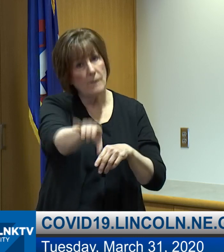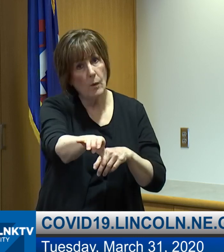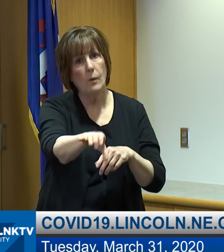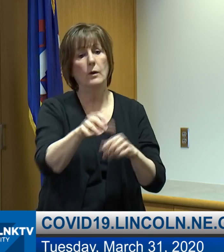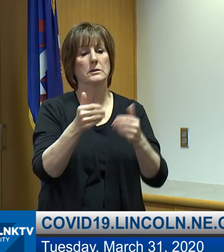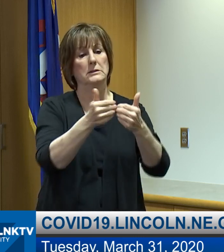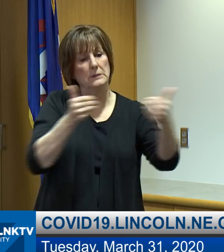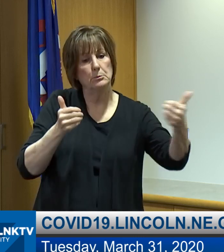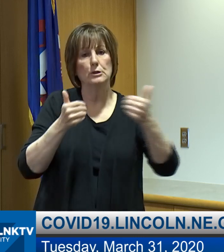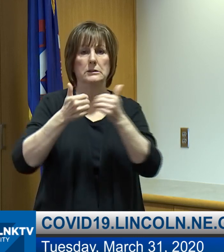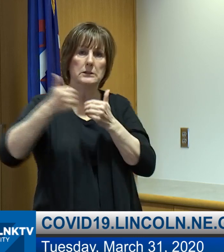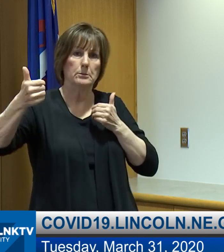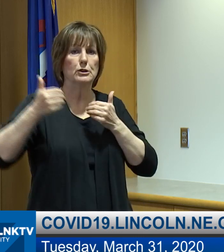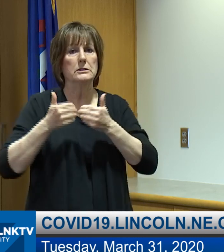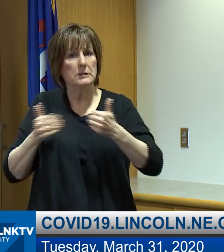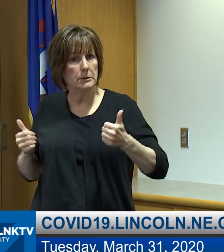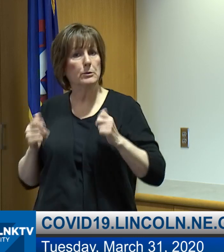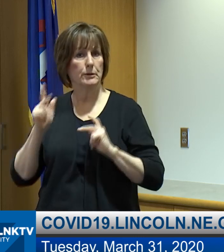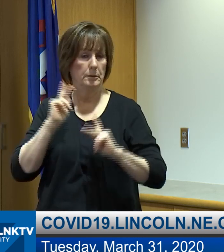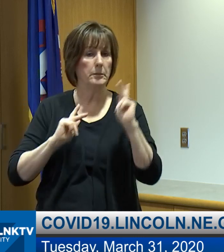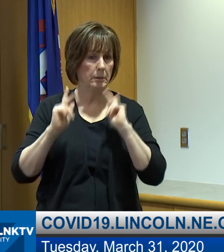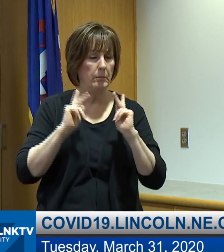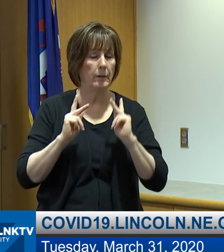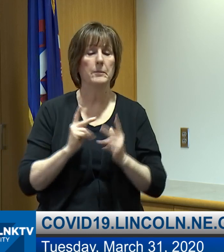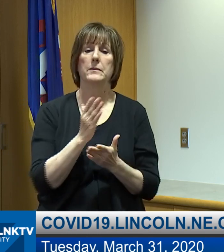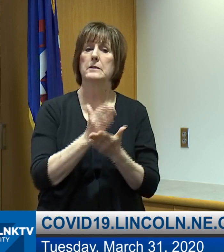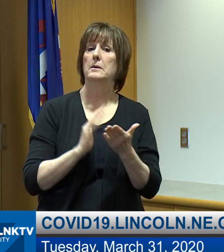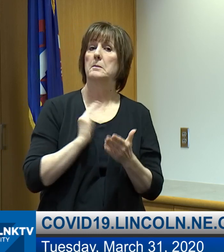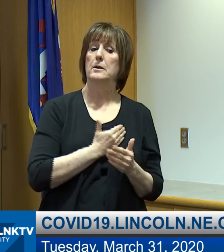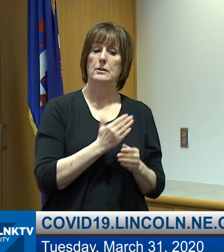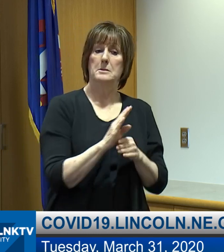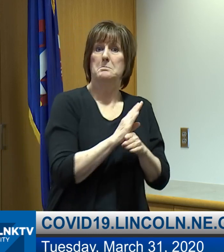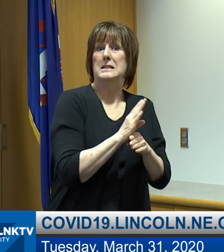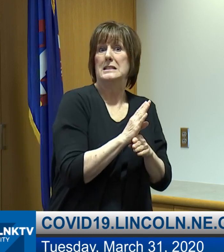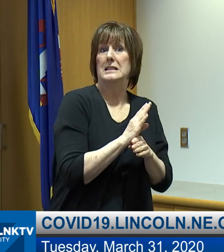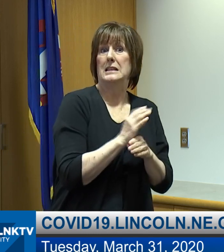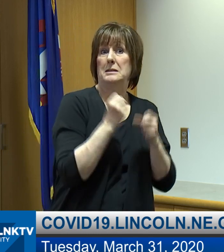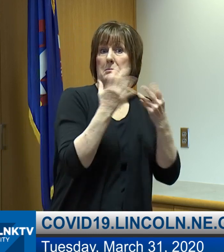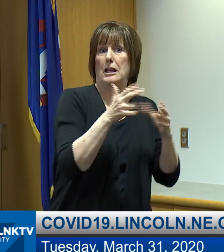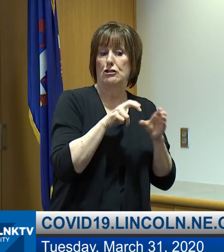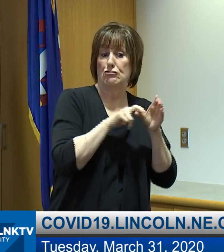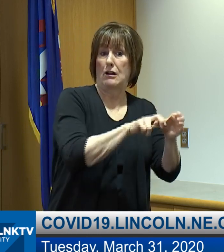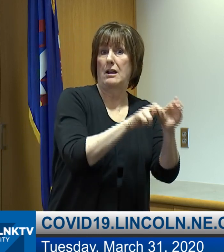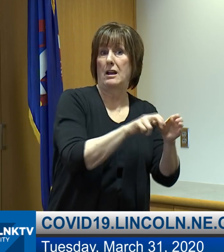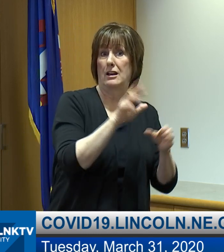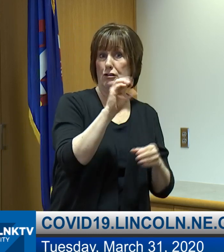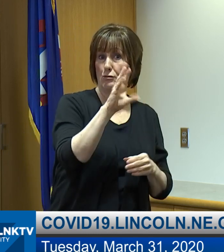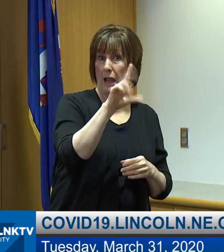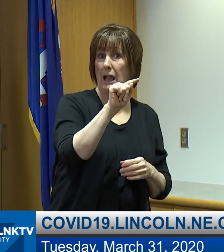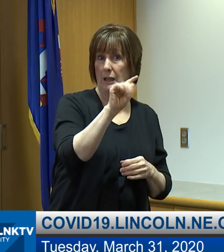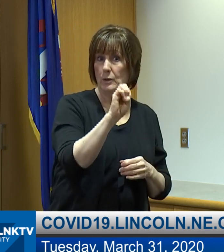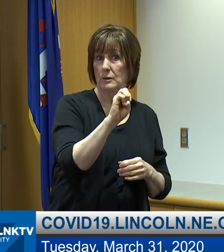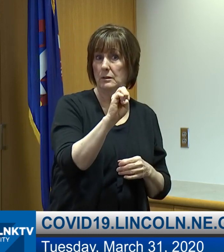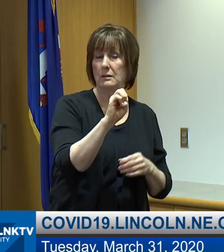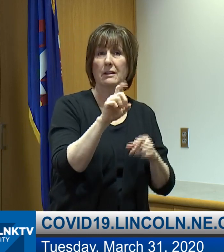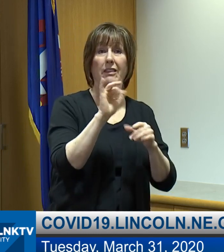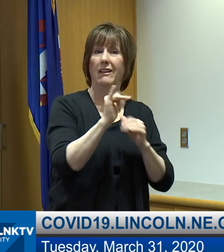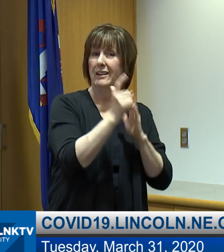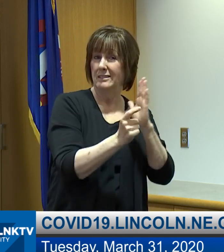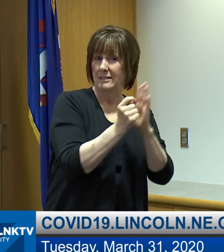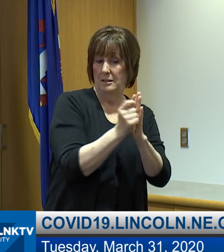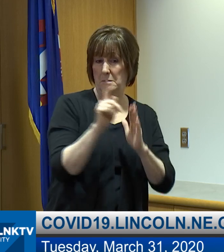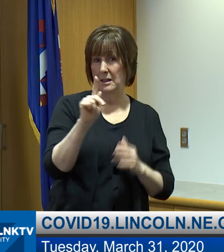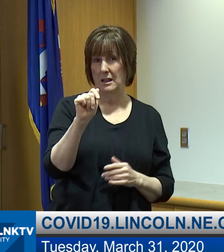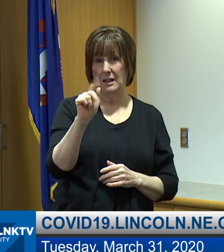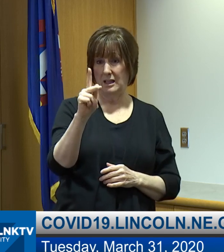the separation. Also on some of our busier routes, at the time, Kawasaki was a big